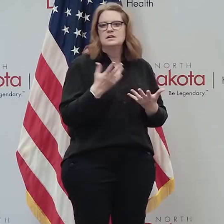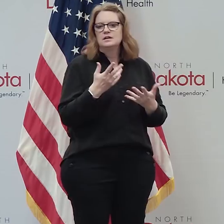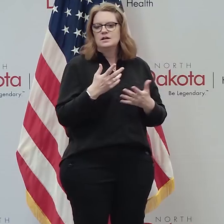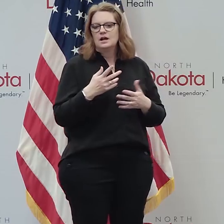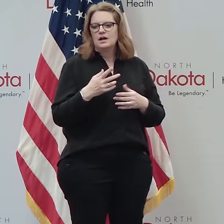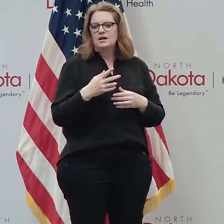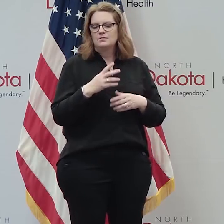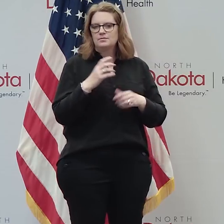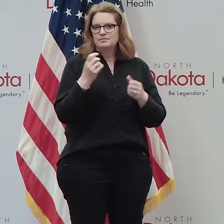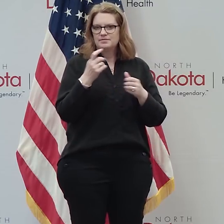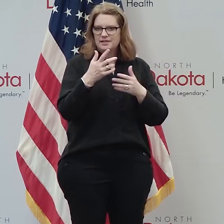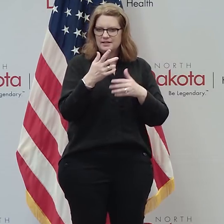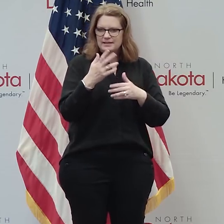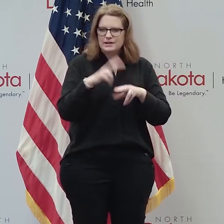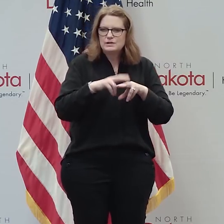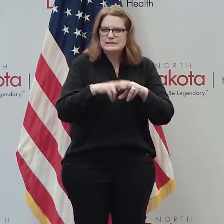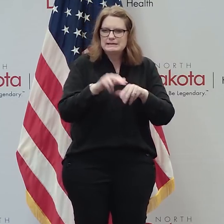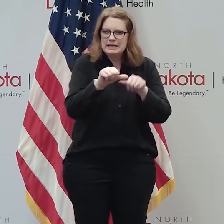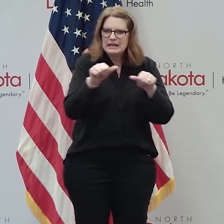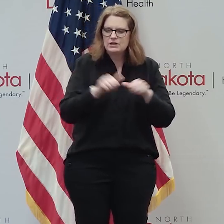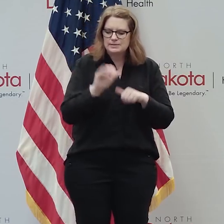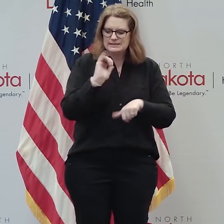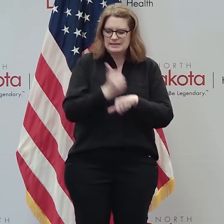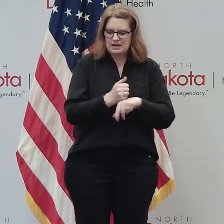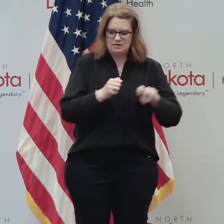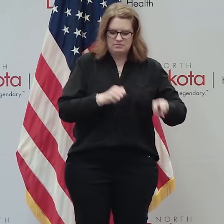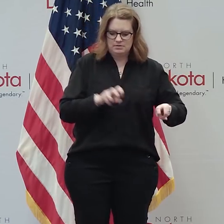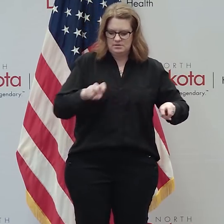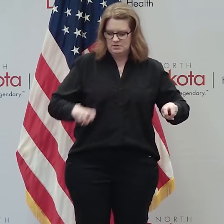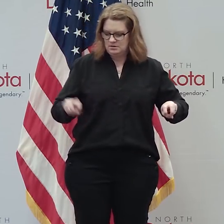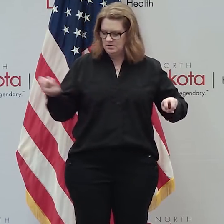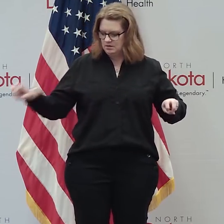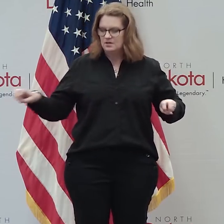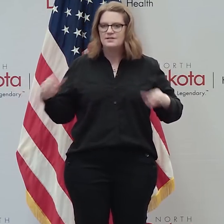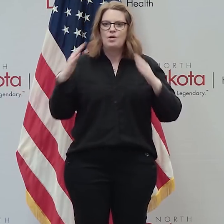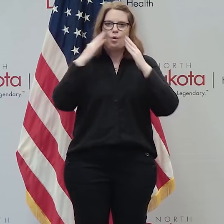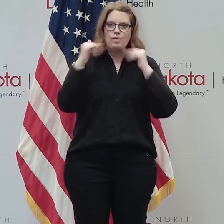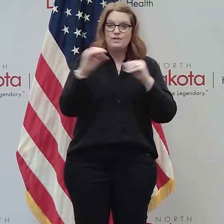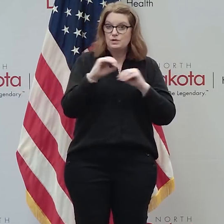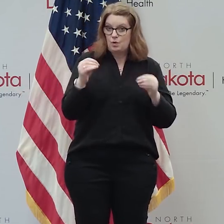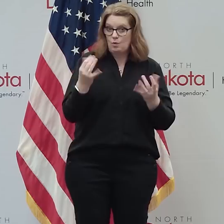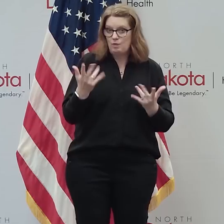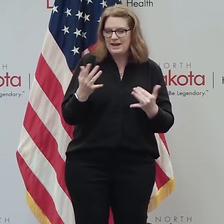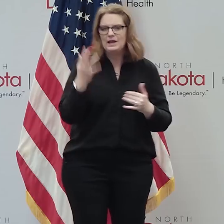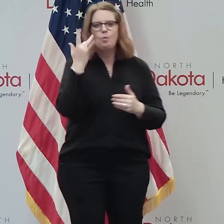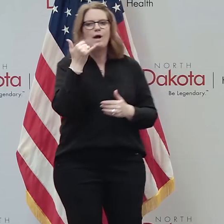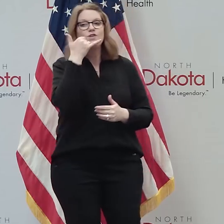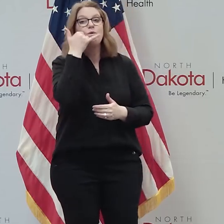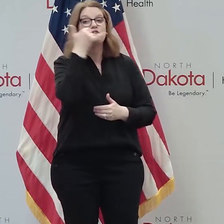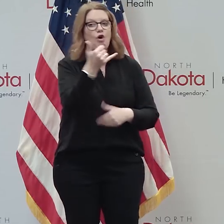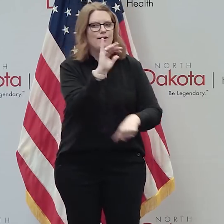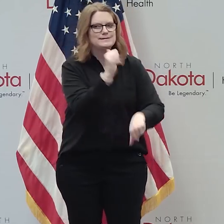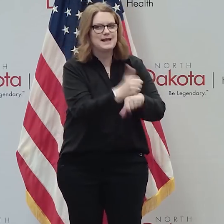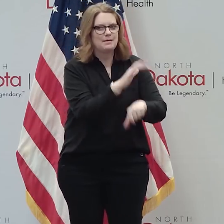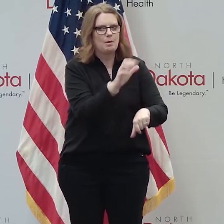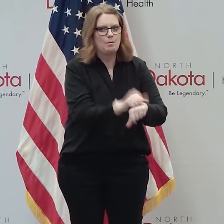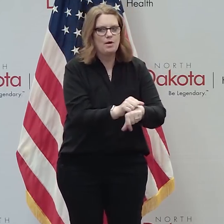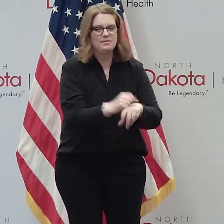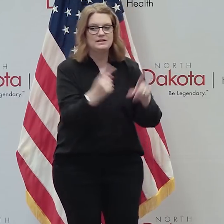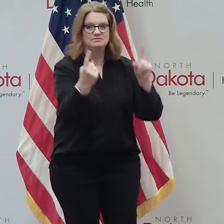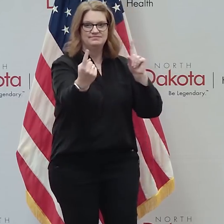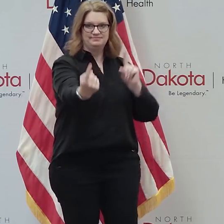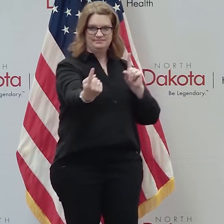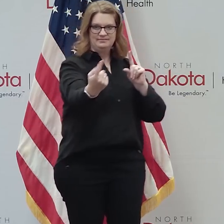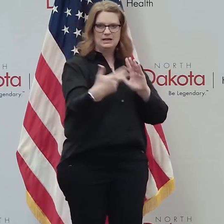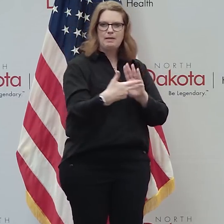area has been reset up to keep people 6 feet apart, but hopefully there won't be people in the lobby because this is phone-in appointments only. Social distancing is going to be